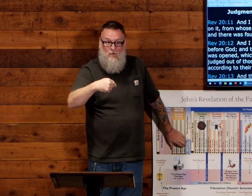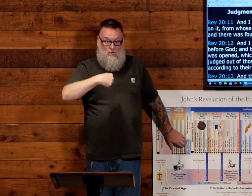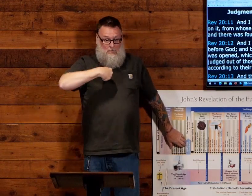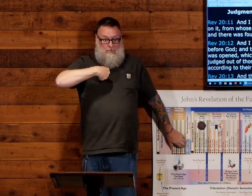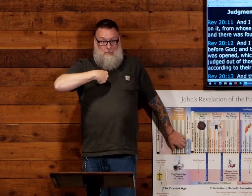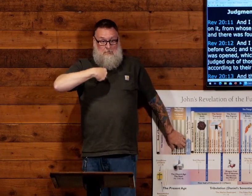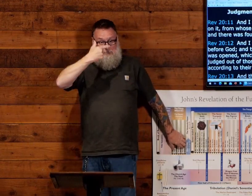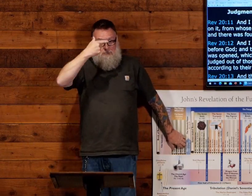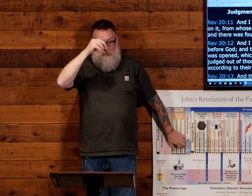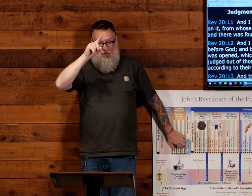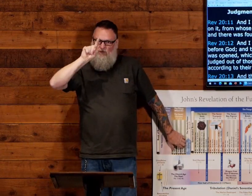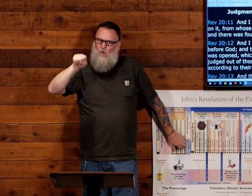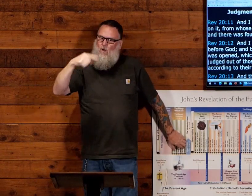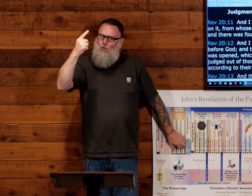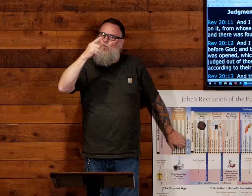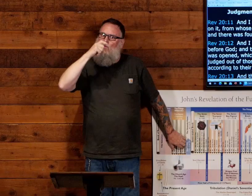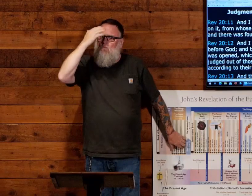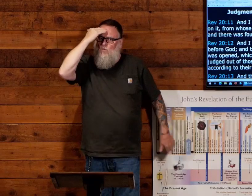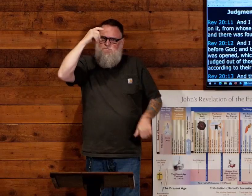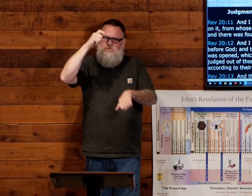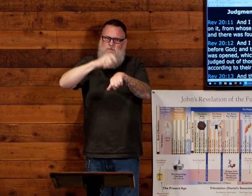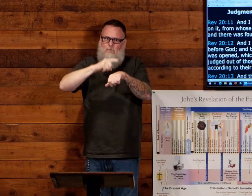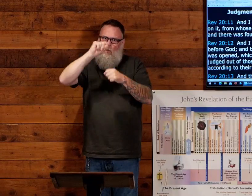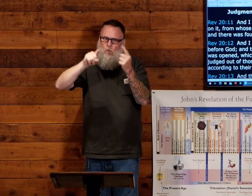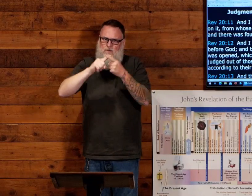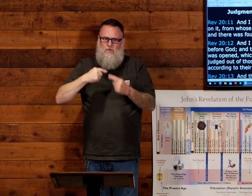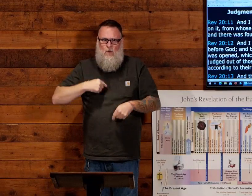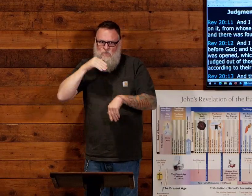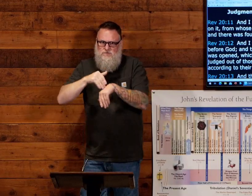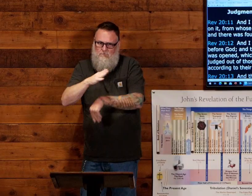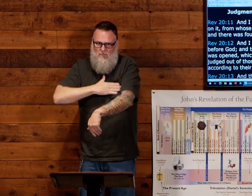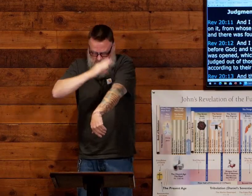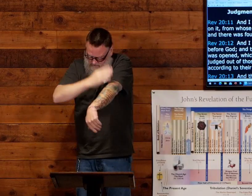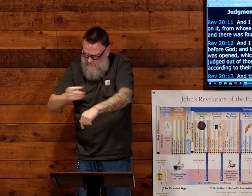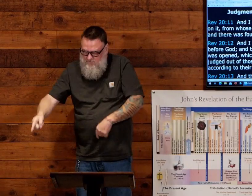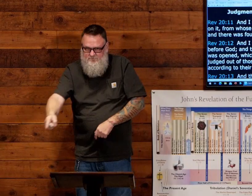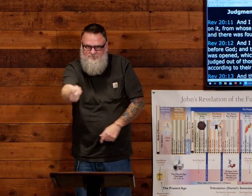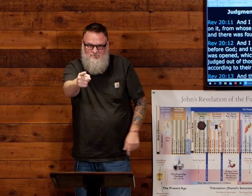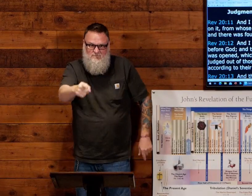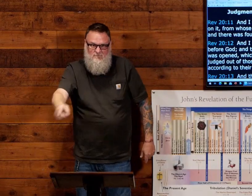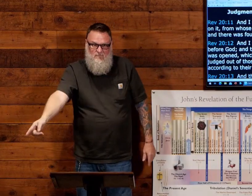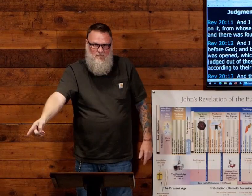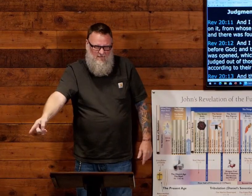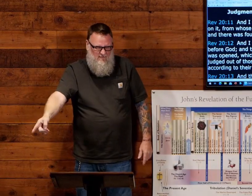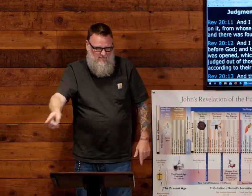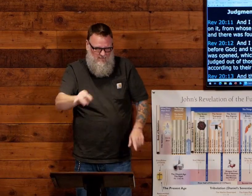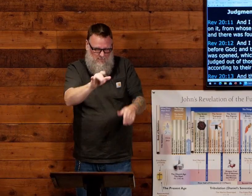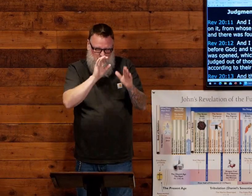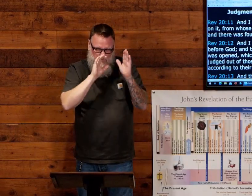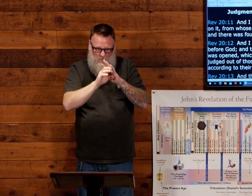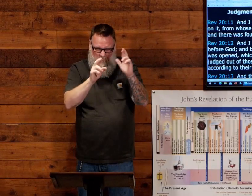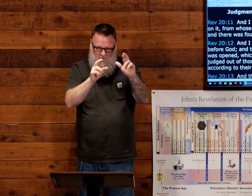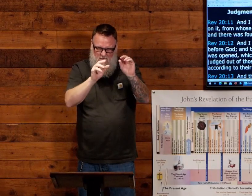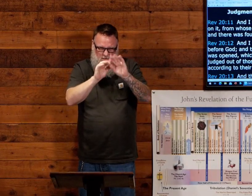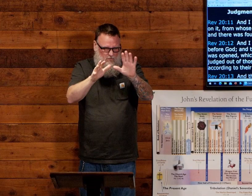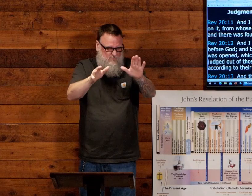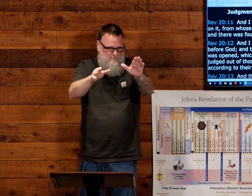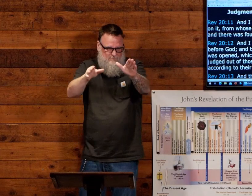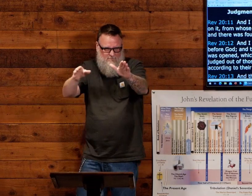God will let him know when to go. God's the only one to know the time and when to send the Son. I